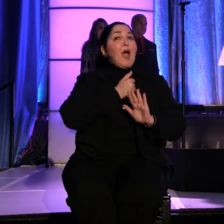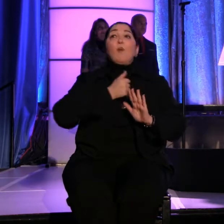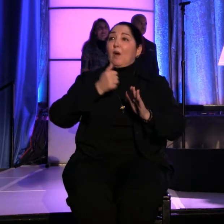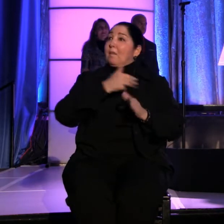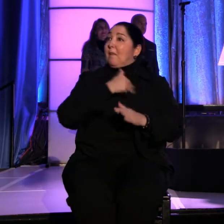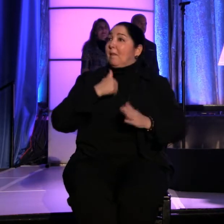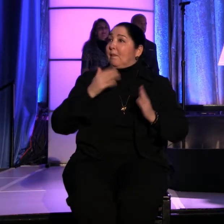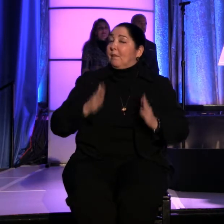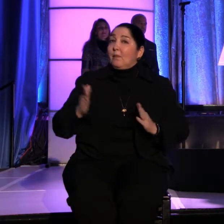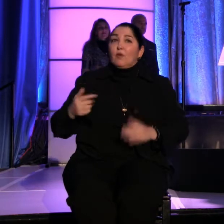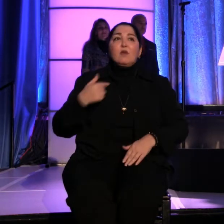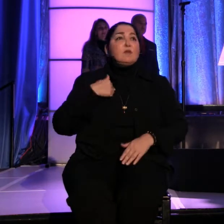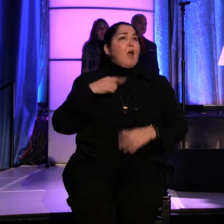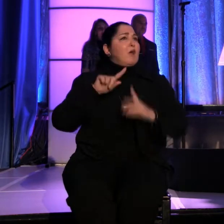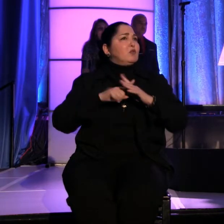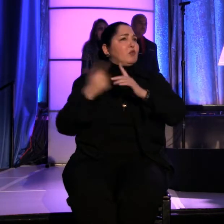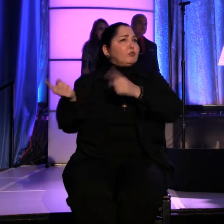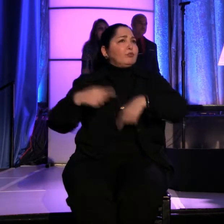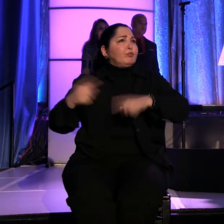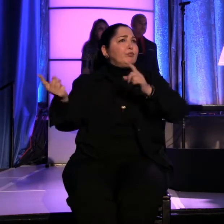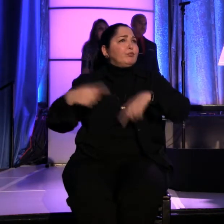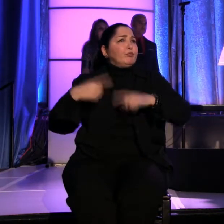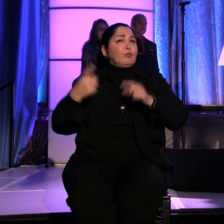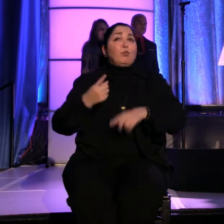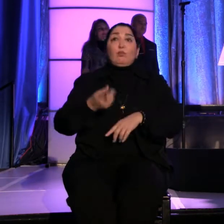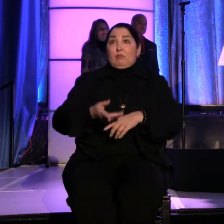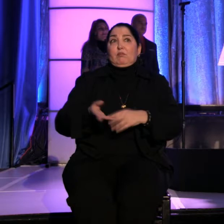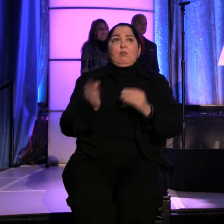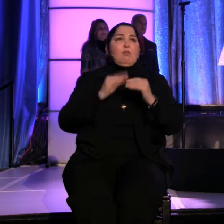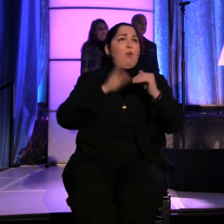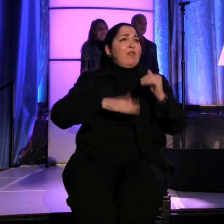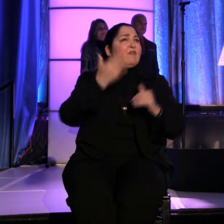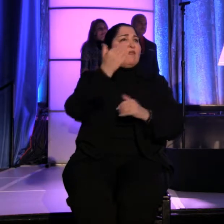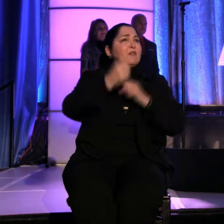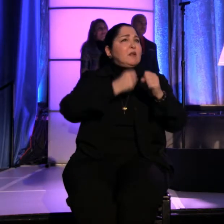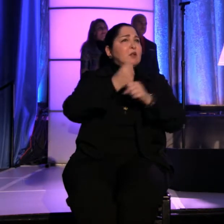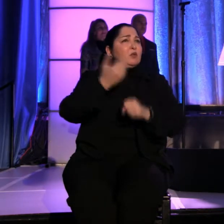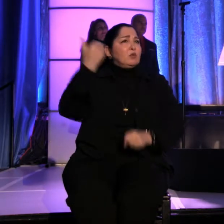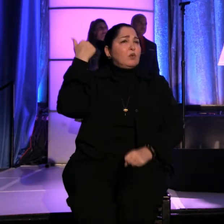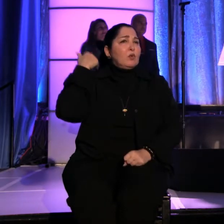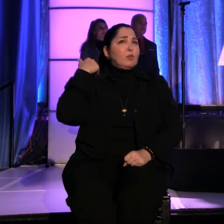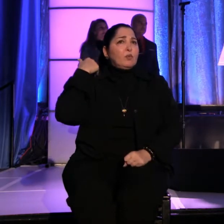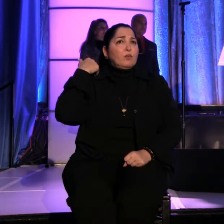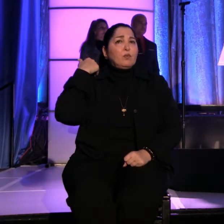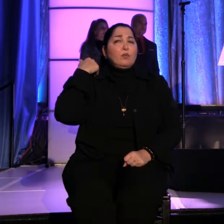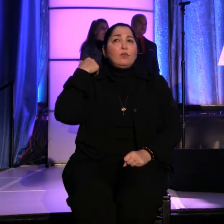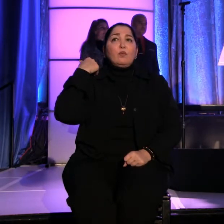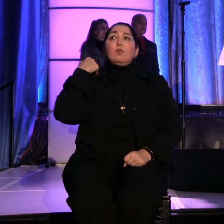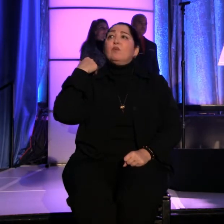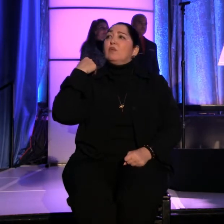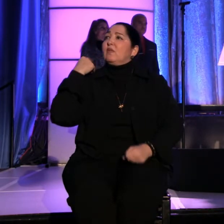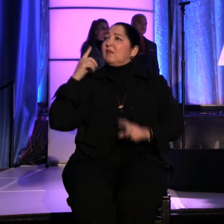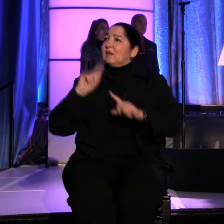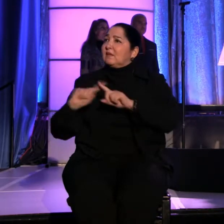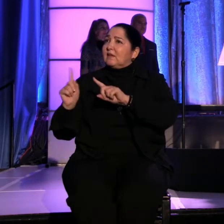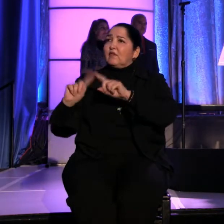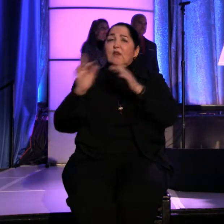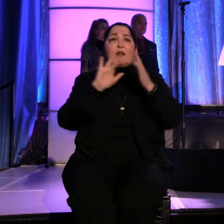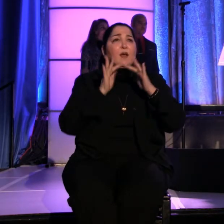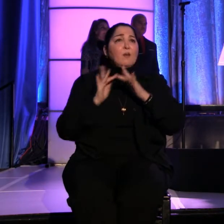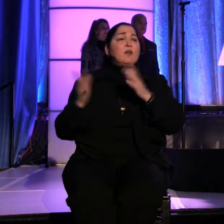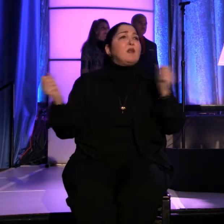began attending this conference over 15 years ago. The networks that come together at